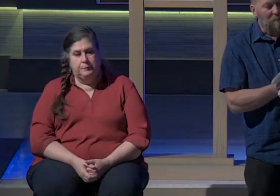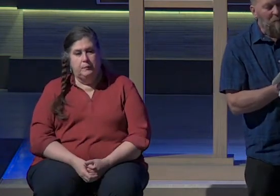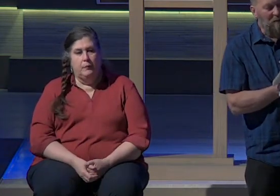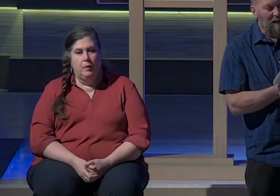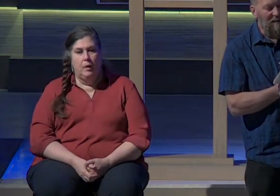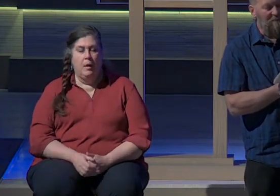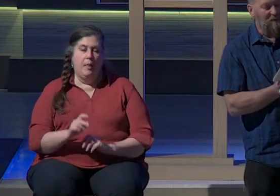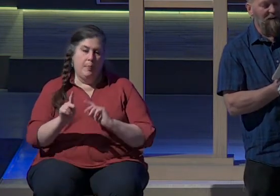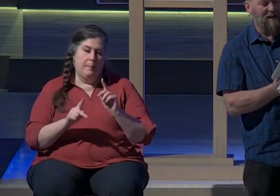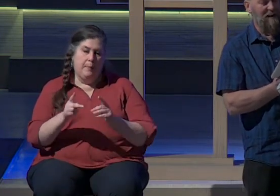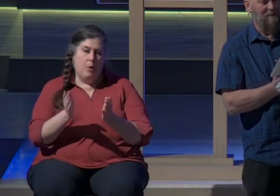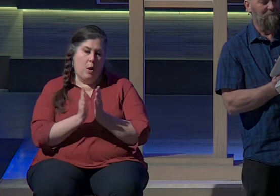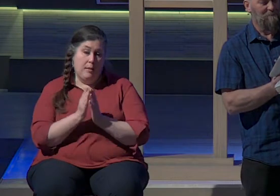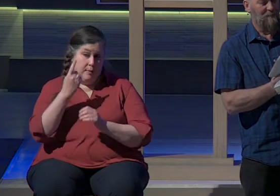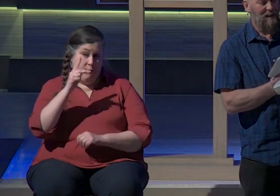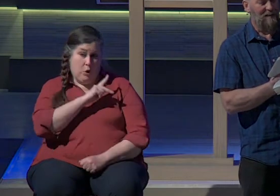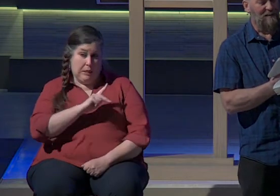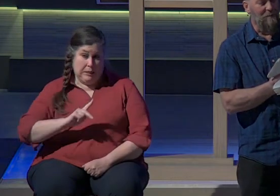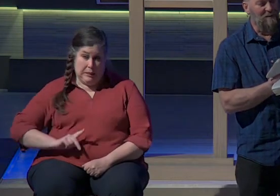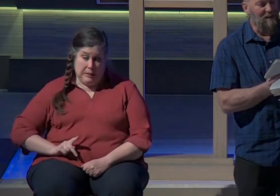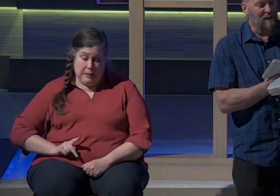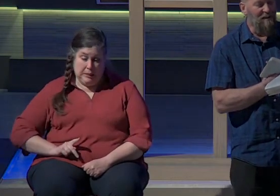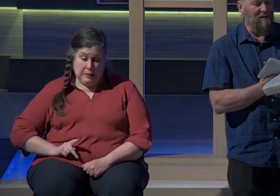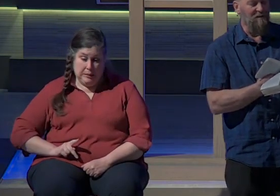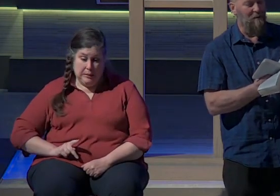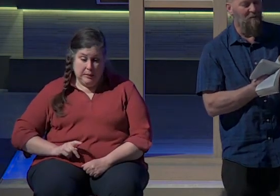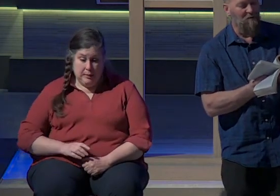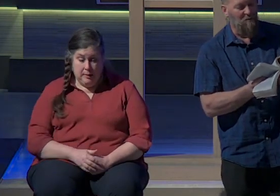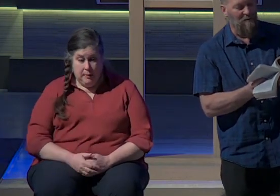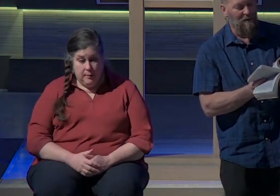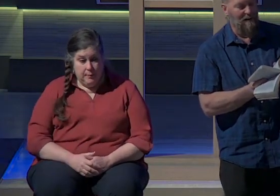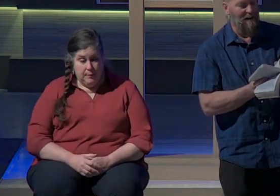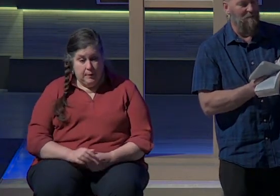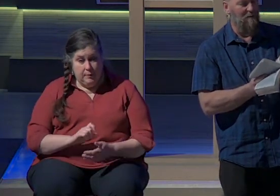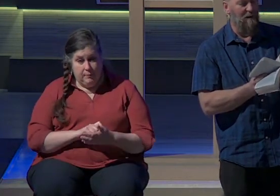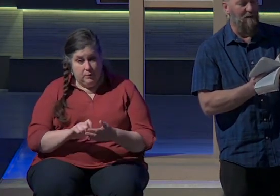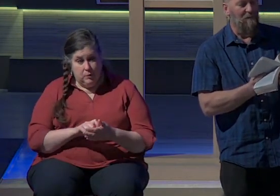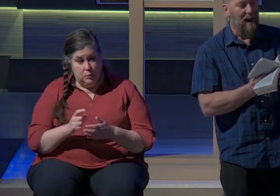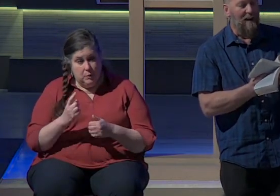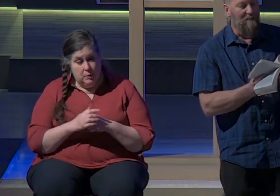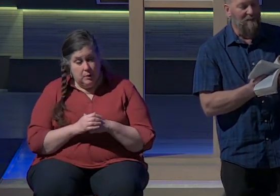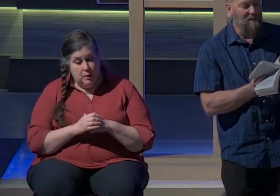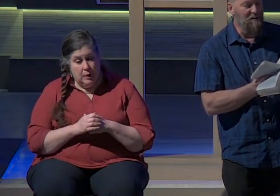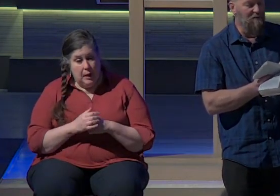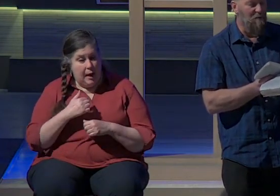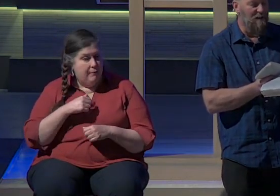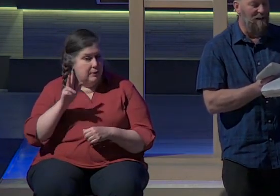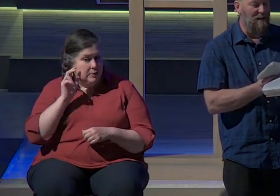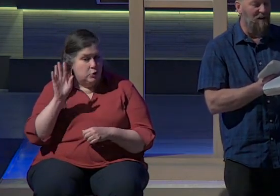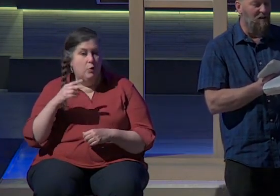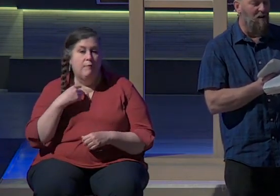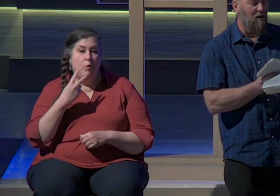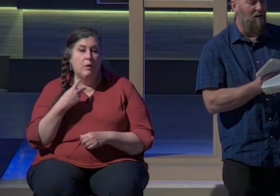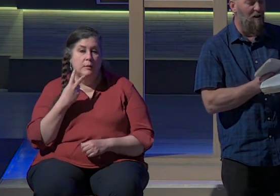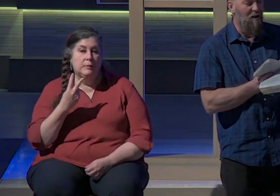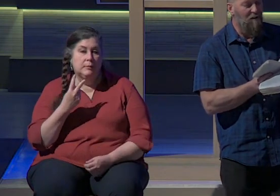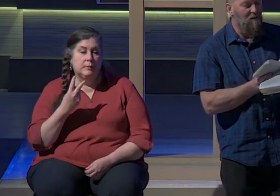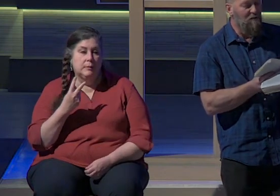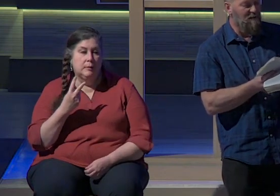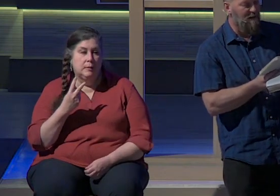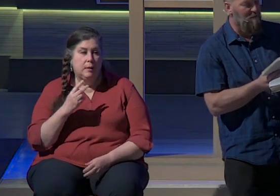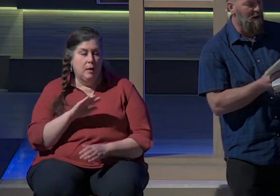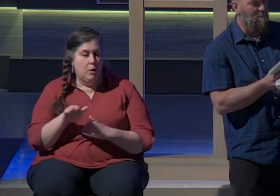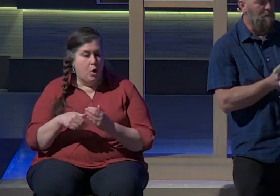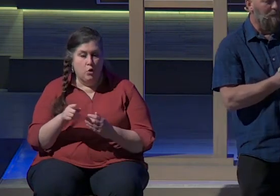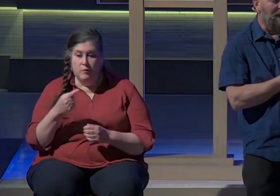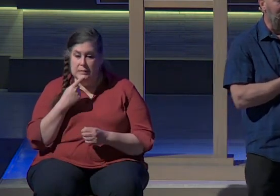So the people are asking for a king. Samuel said to all Israel, I'm in verse 1 right now, by the way, I have listened to your voice and that all you